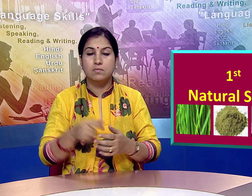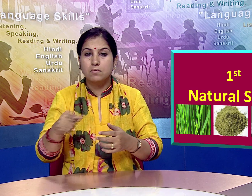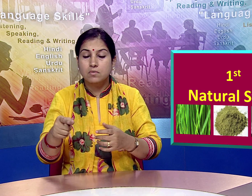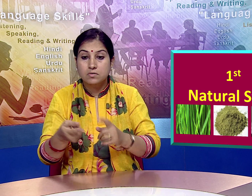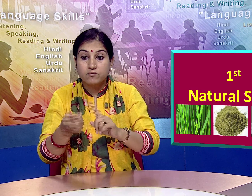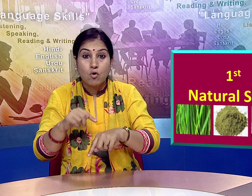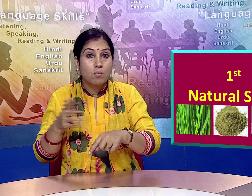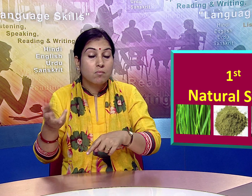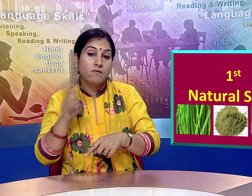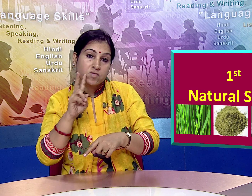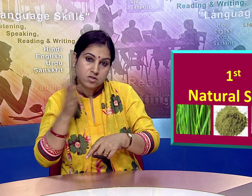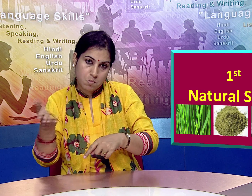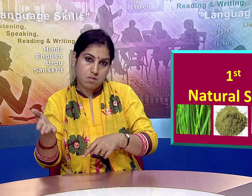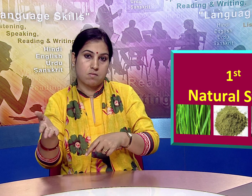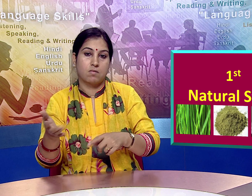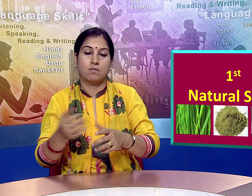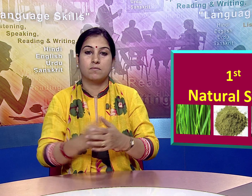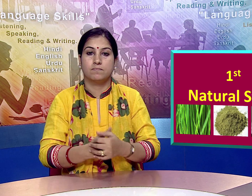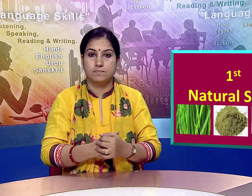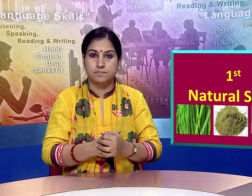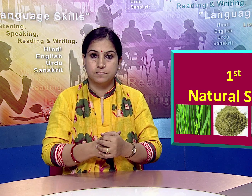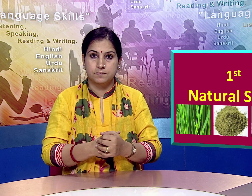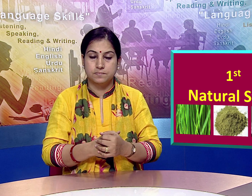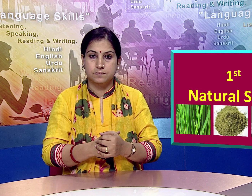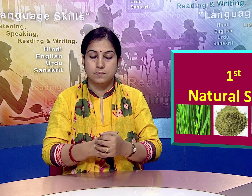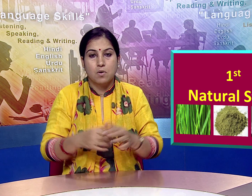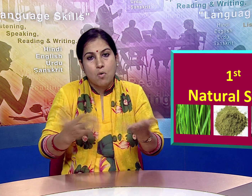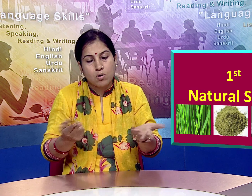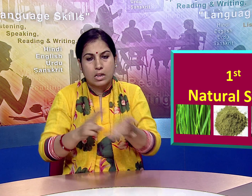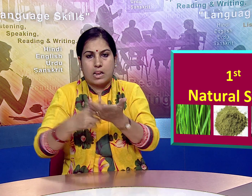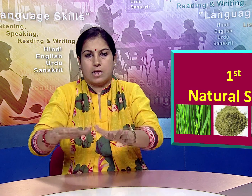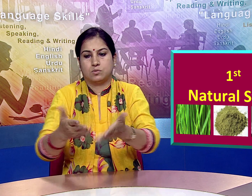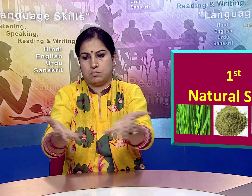whose origin is from vegetable or natural products